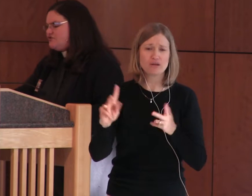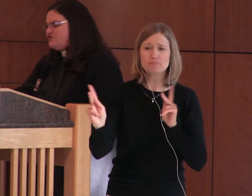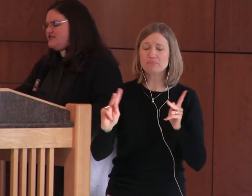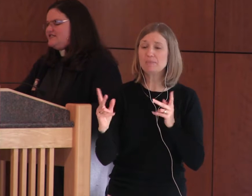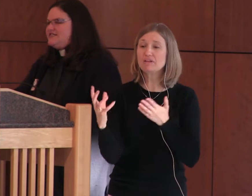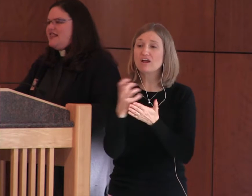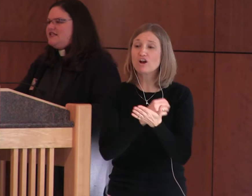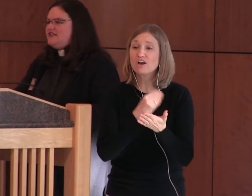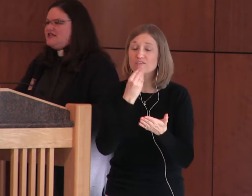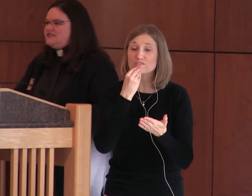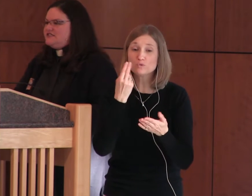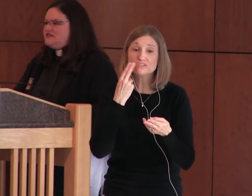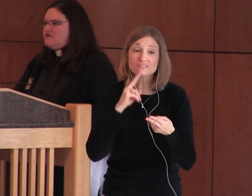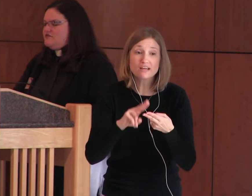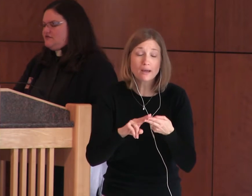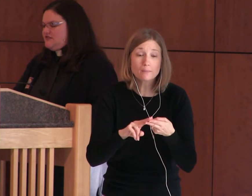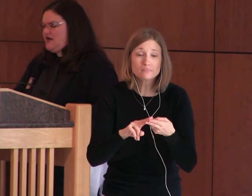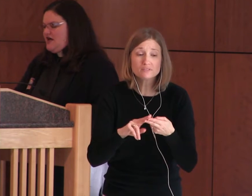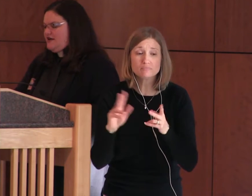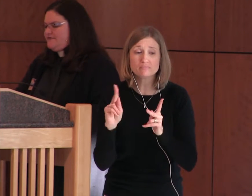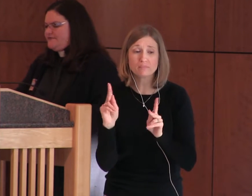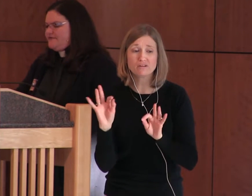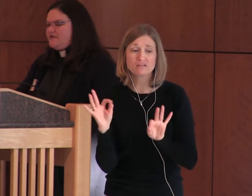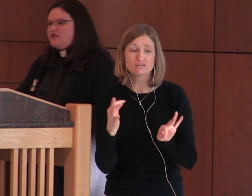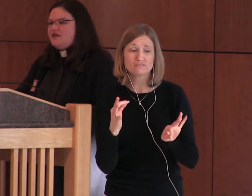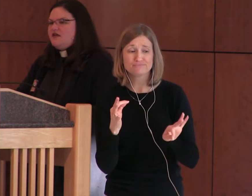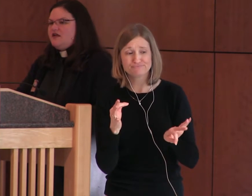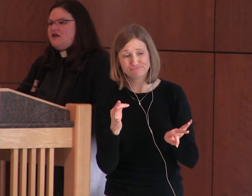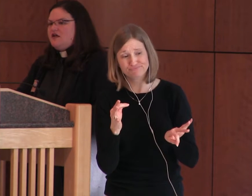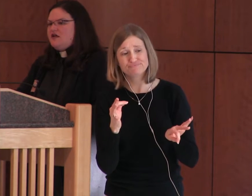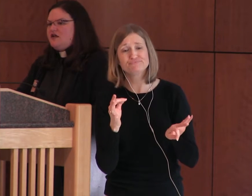in the groceries, and the list goes on.